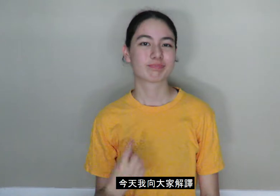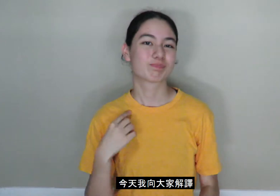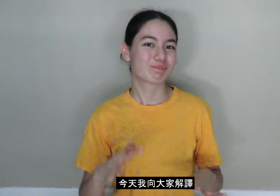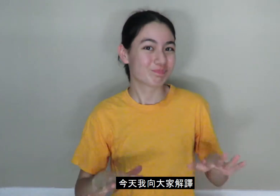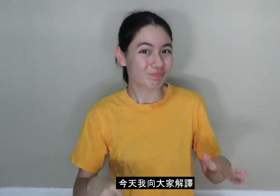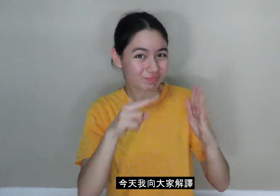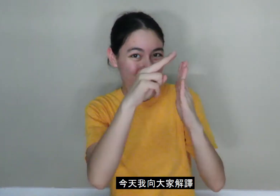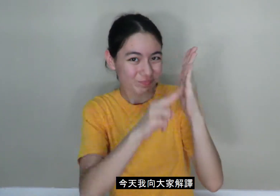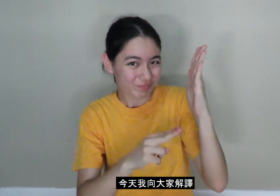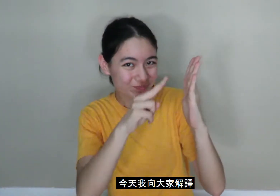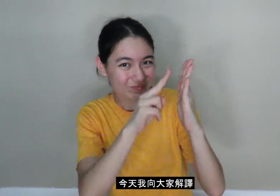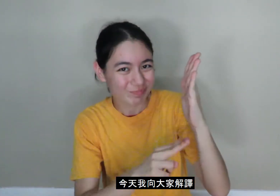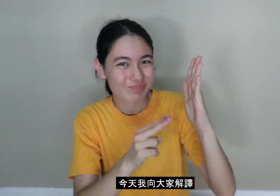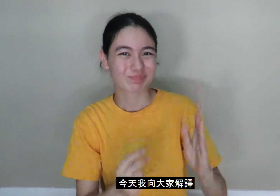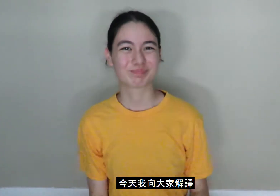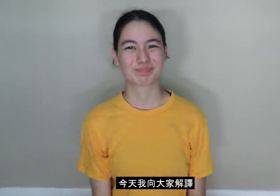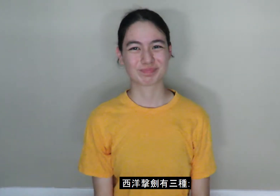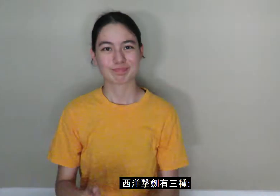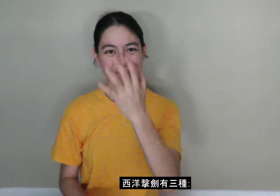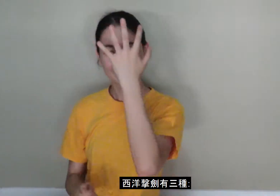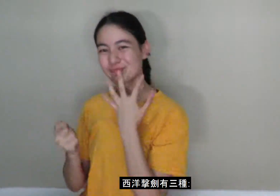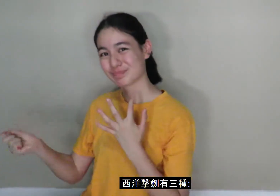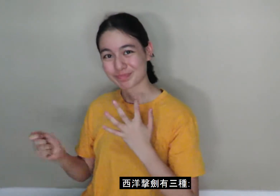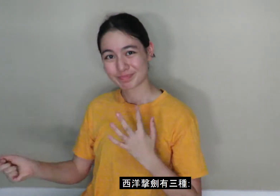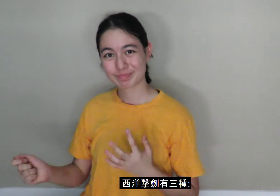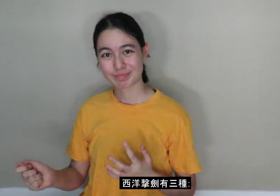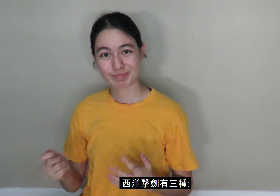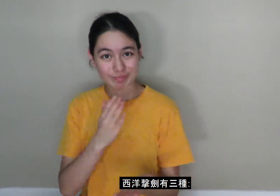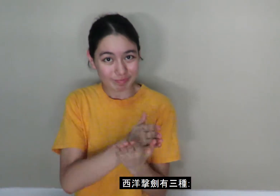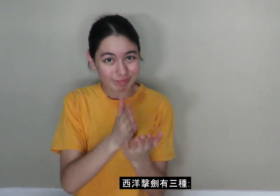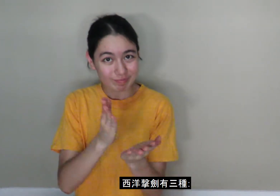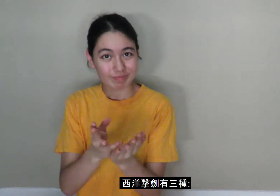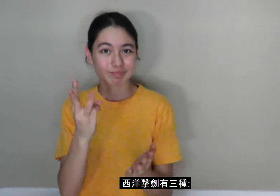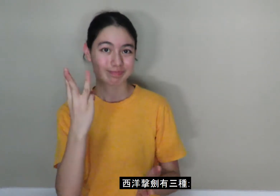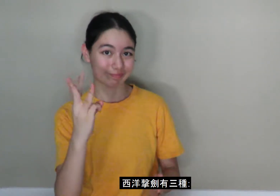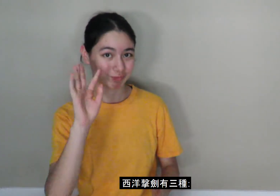Today I'm going to explain. There are 3 different types of fencing.